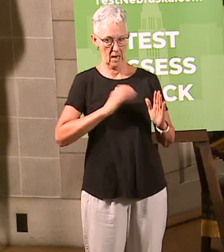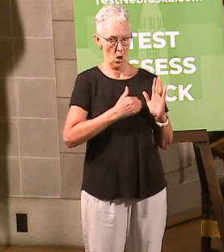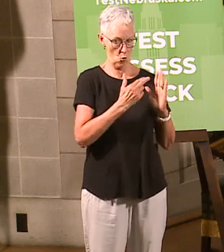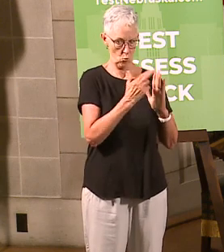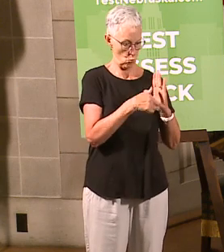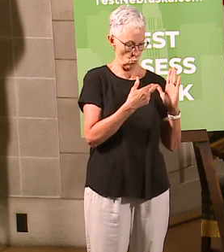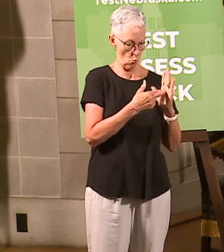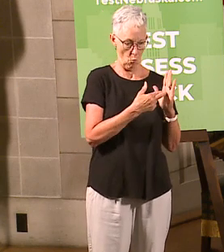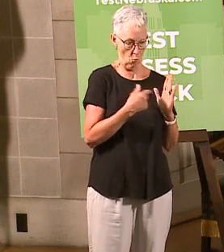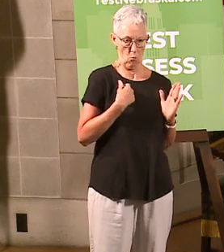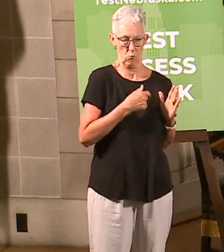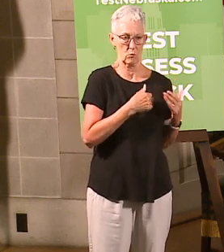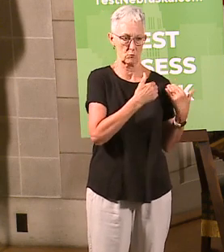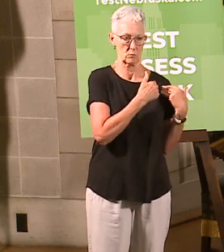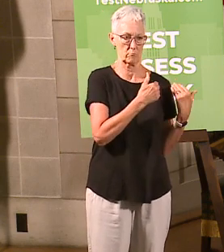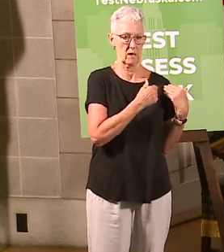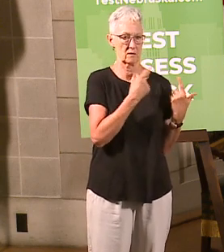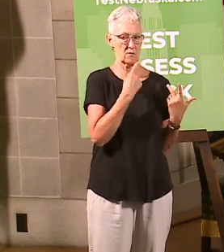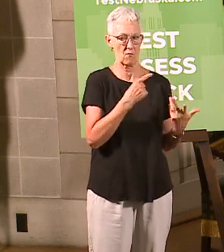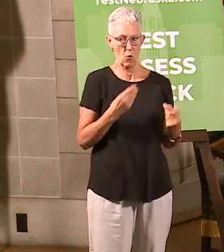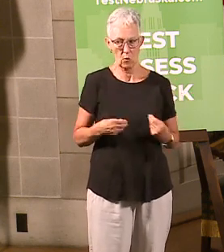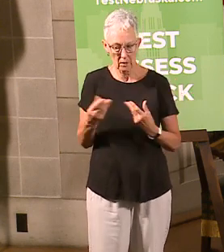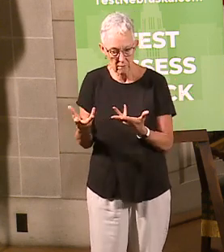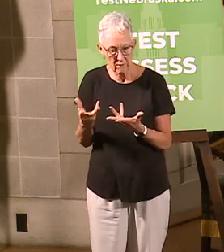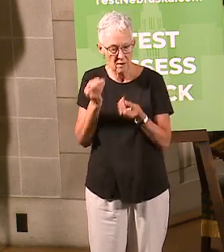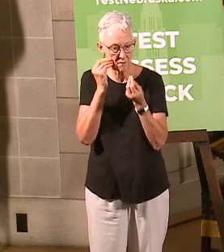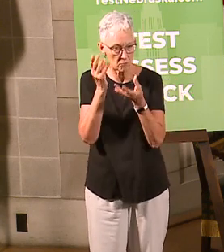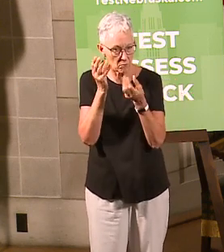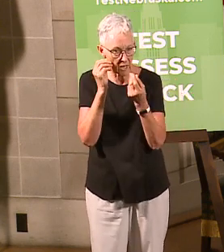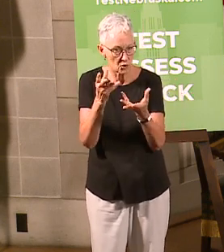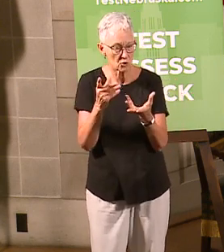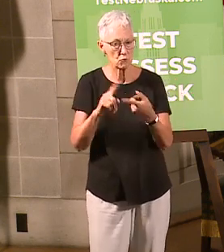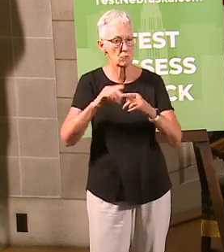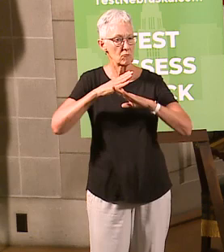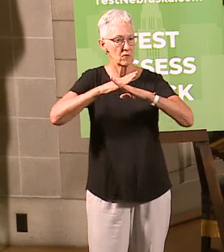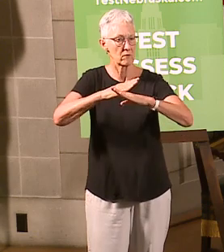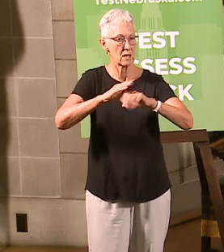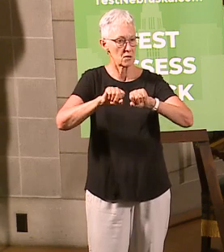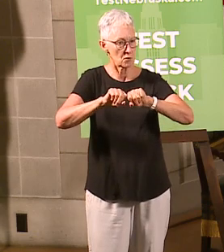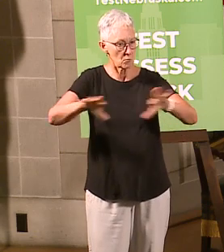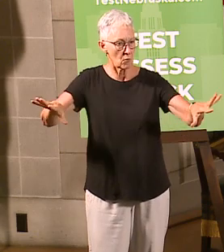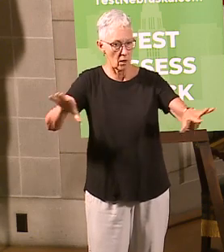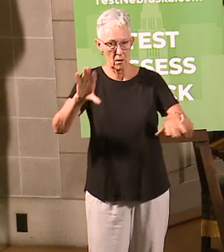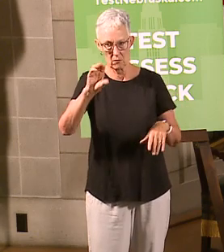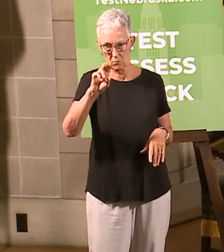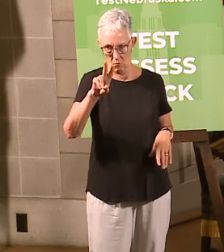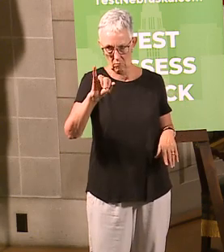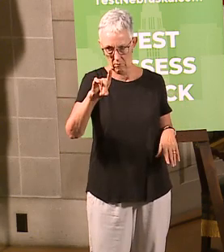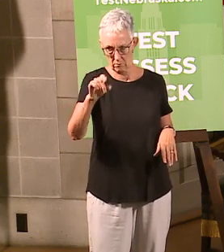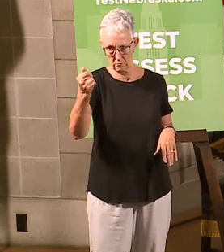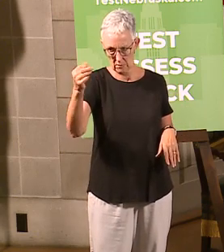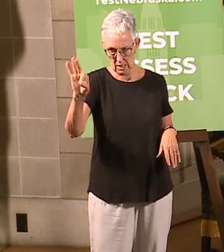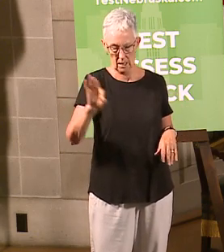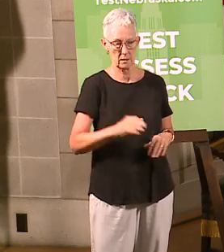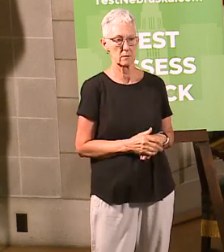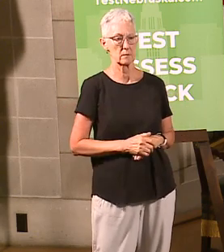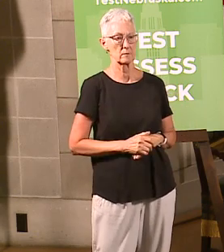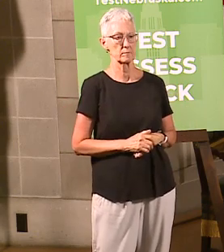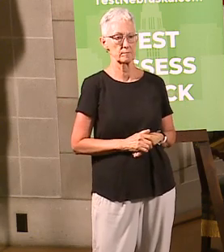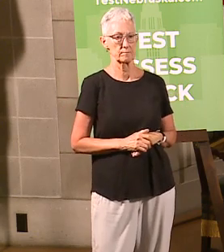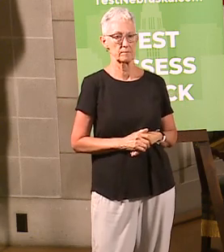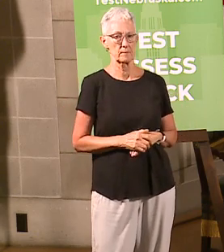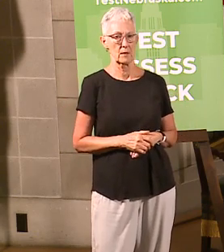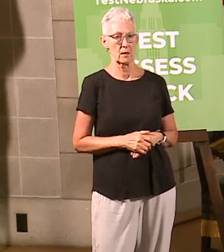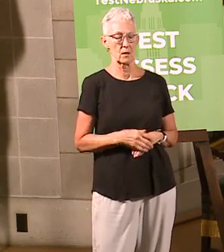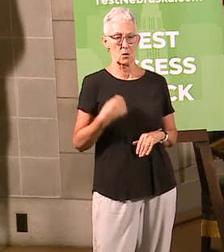resource with the goal of helping to mitigate the spread of COVID. And what we've done